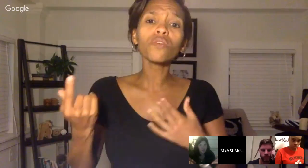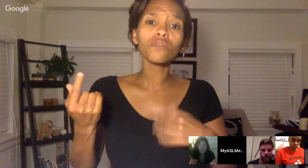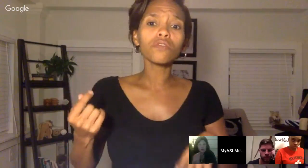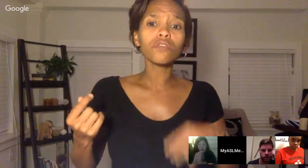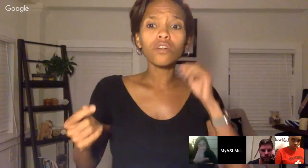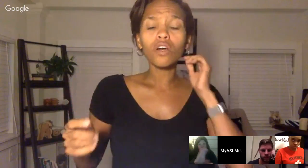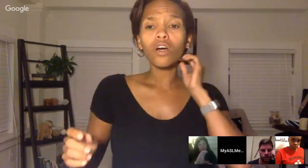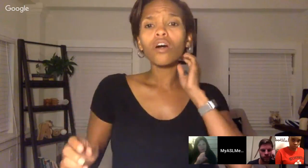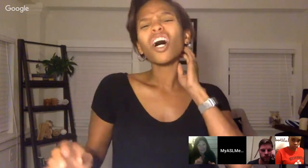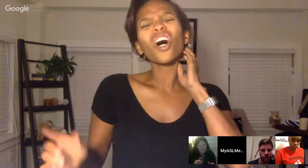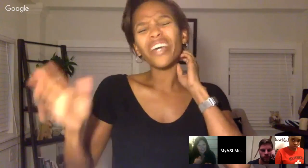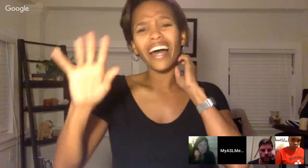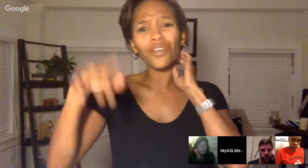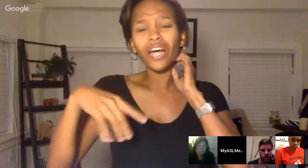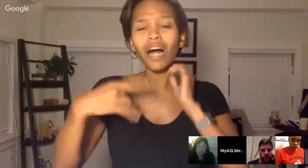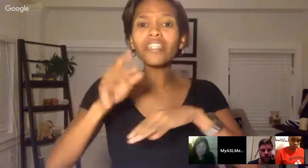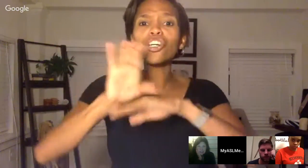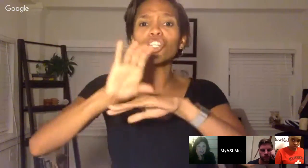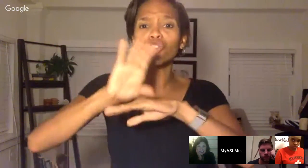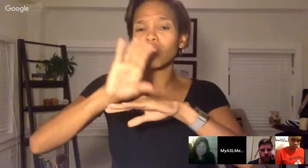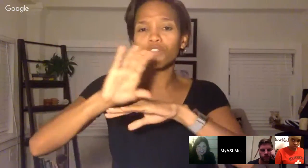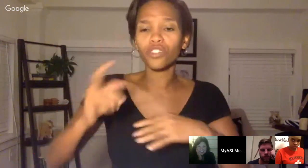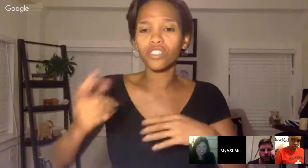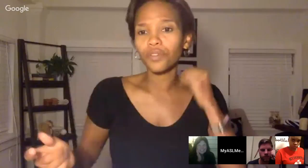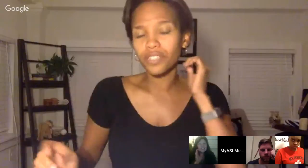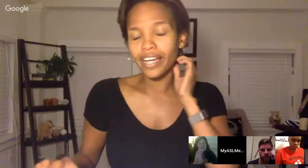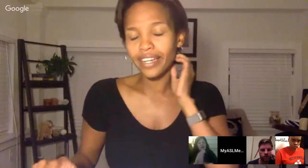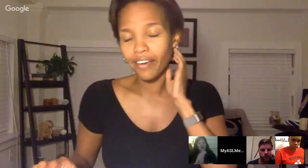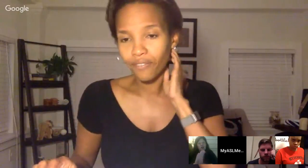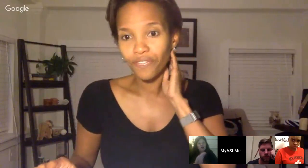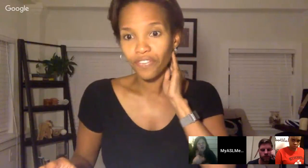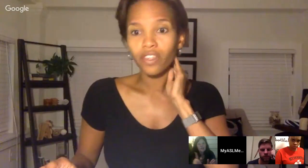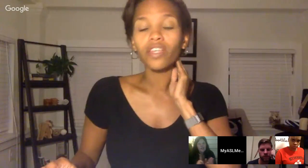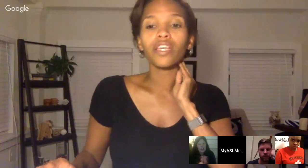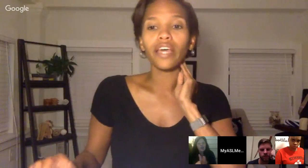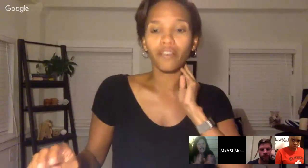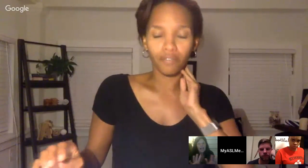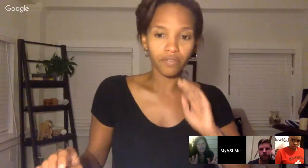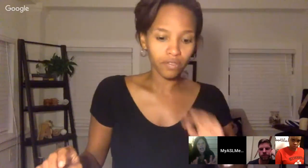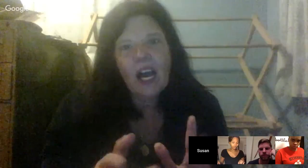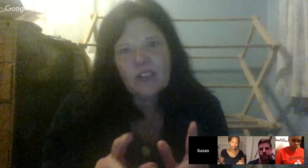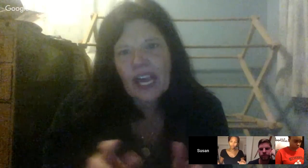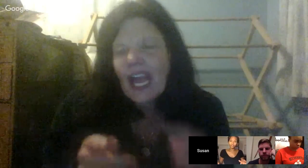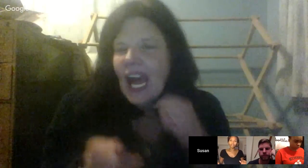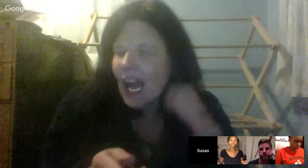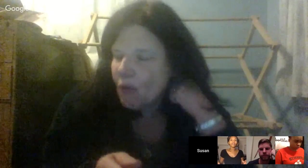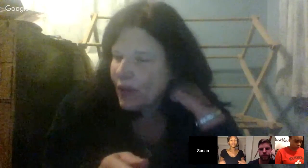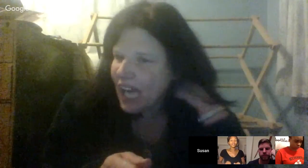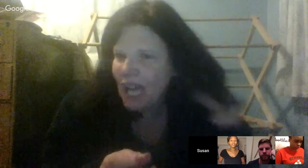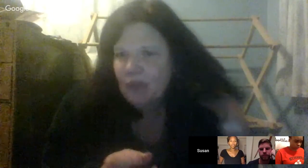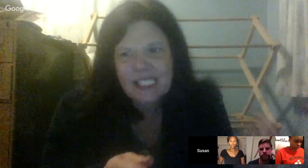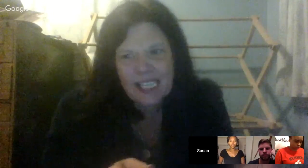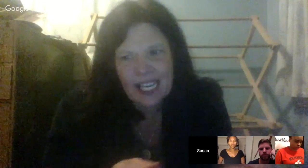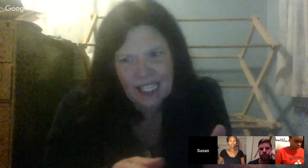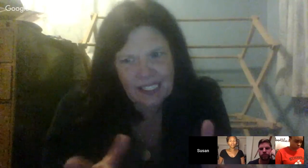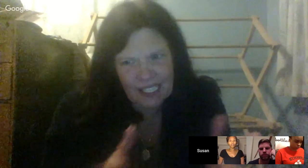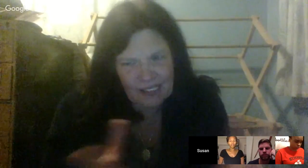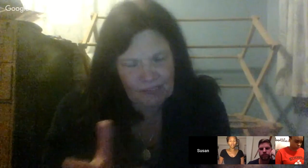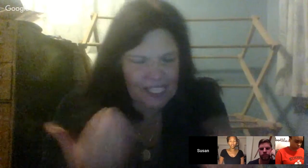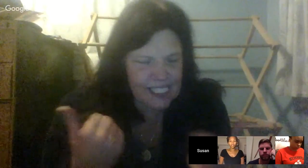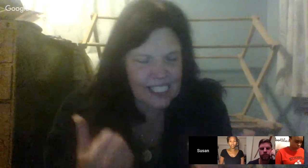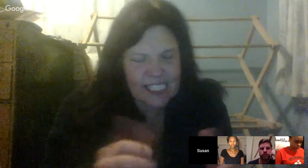There's no. Oh yeah, church would be the first thing you assign. Yeah, Okay. Okay. When I was